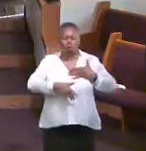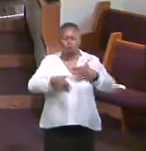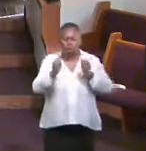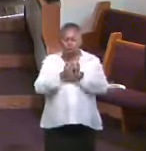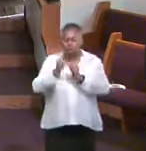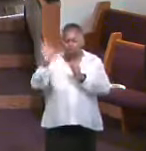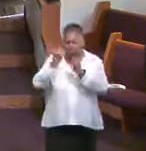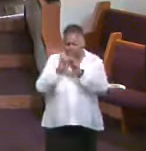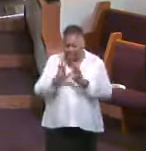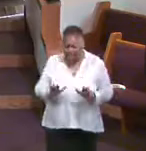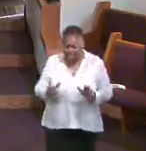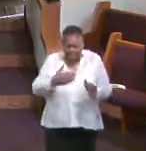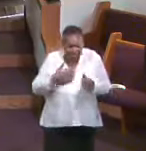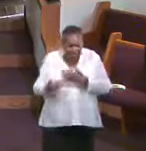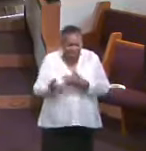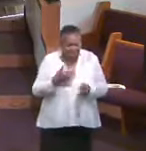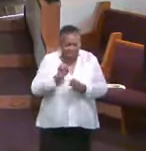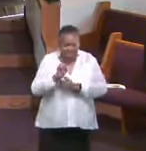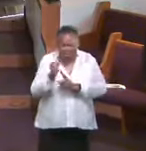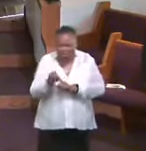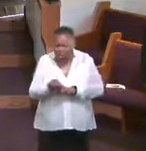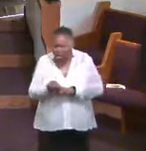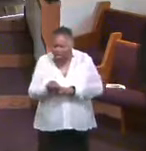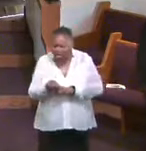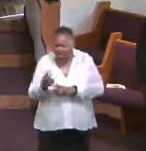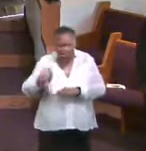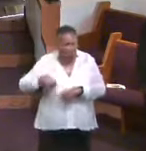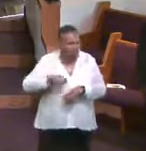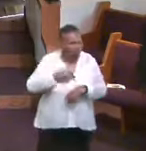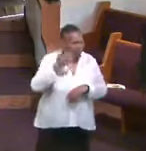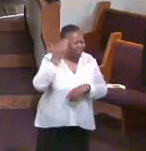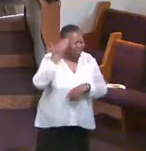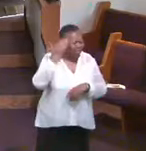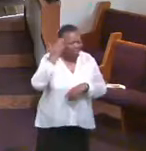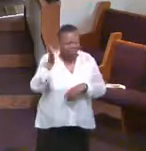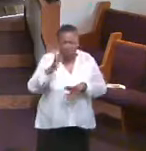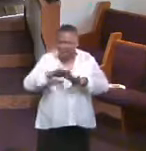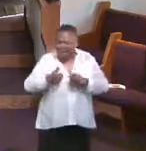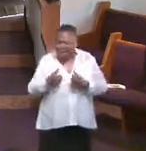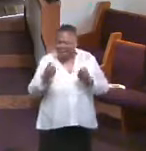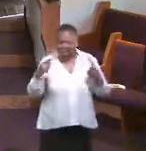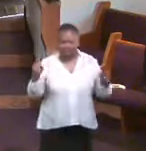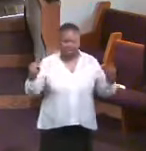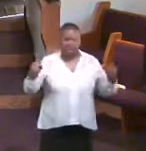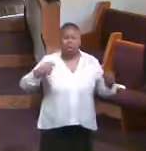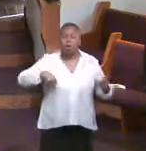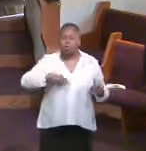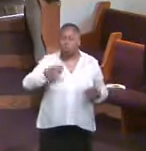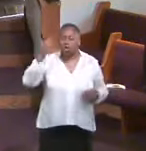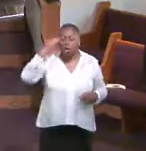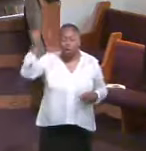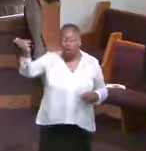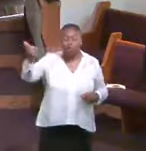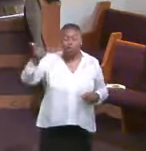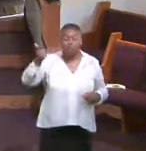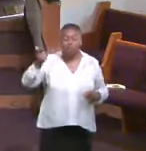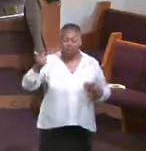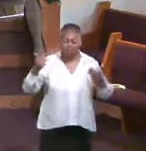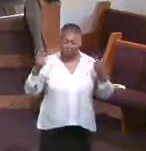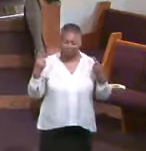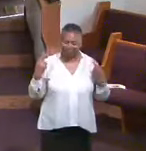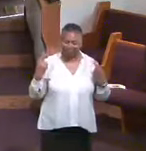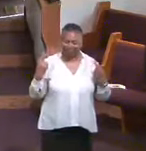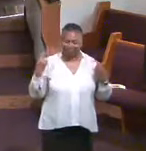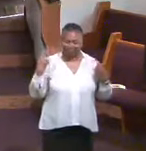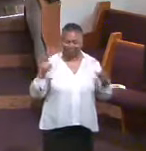the situation that we have right now that we don't see a way out, but we know that you have the way. So we say thank you for guidance today, Father